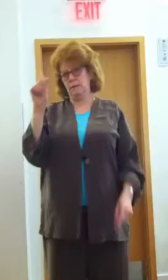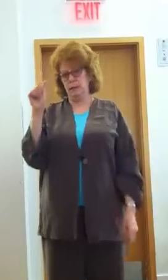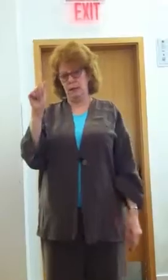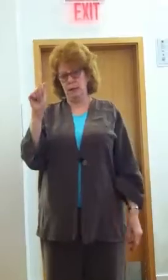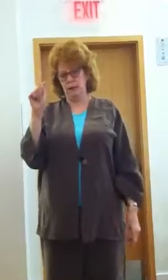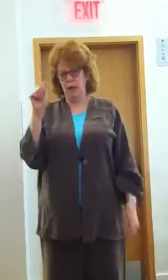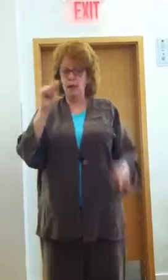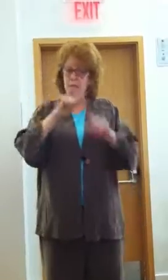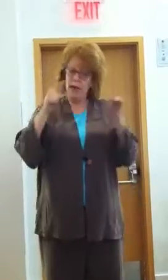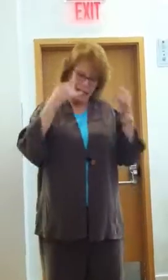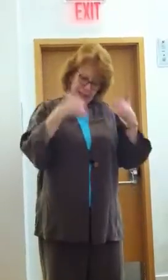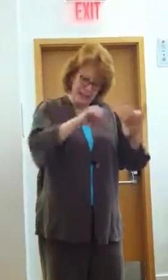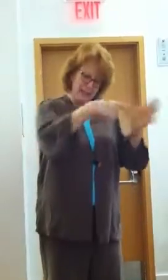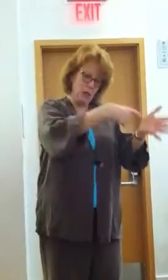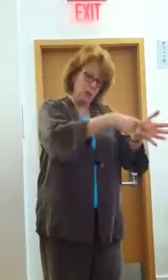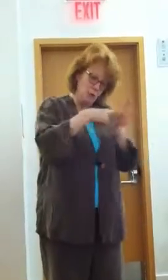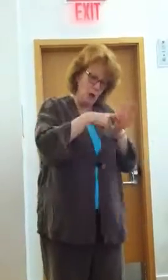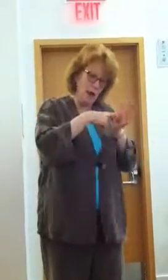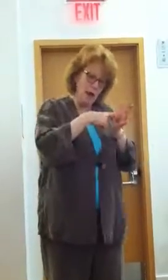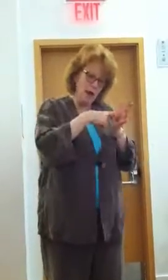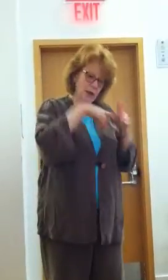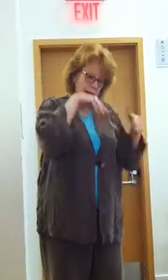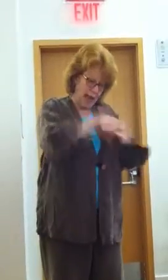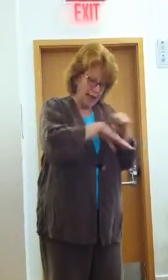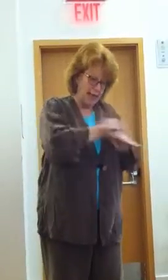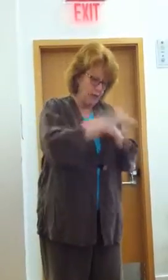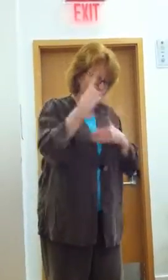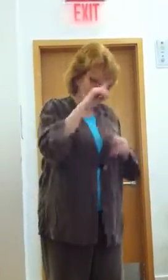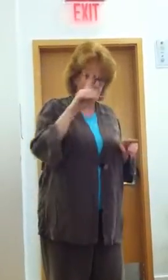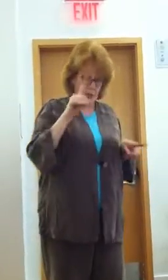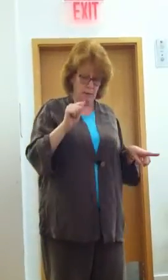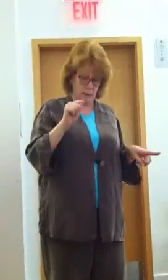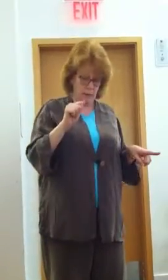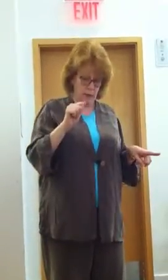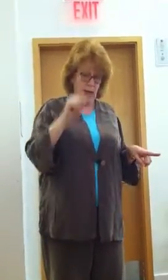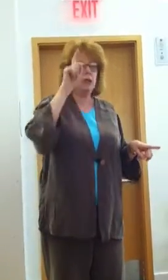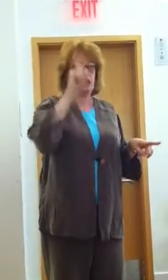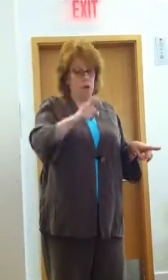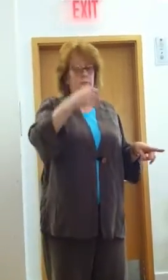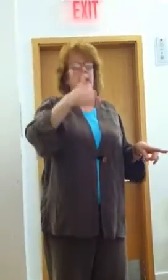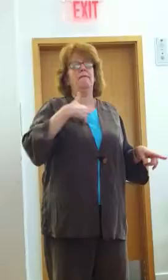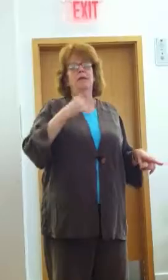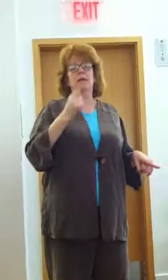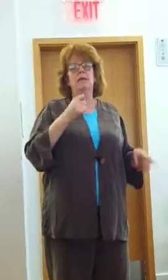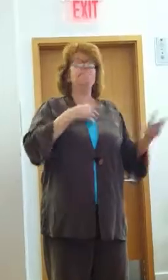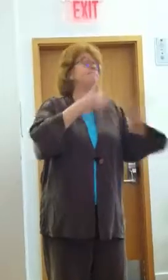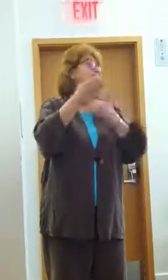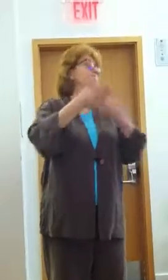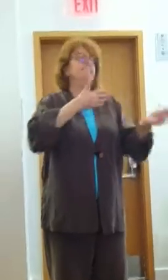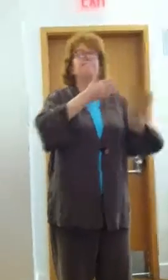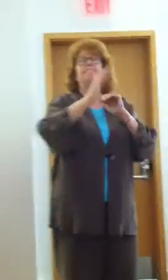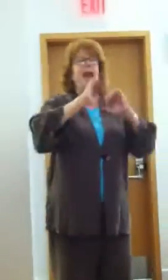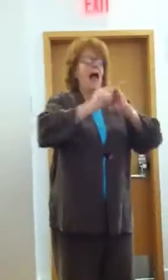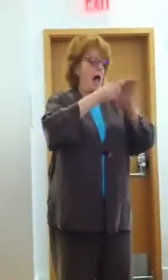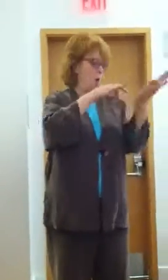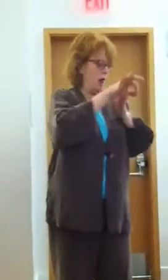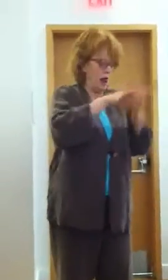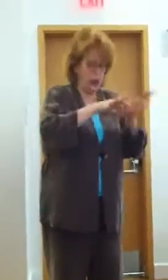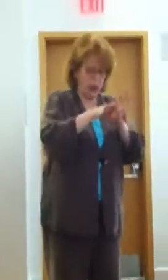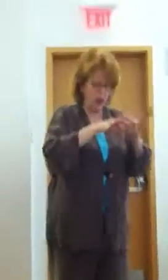he still requires accommodation for his disability, and he should be getting it, however it is described. Now, this